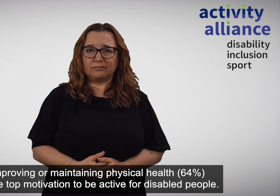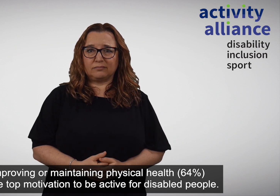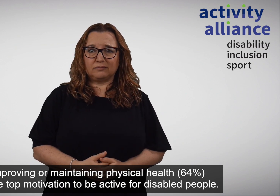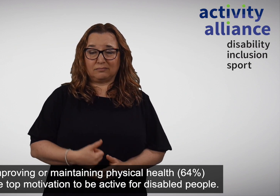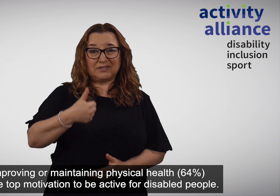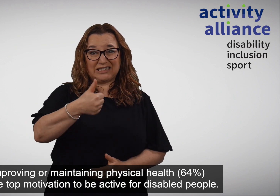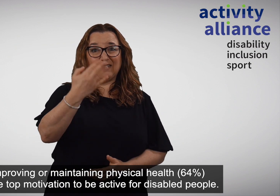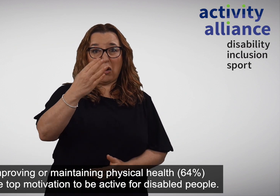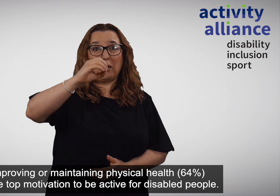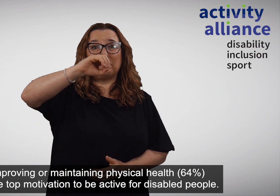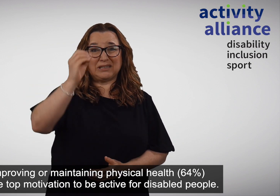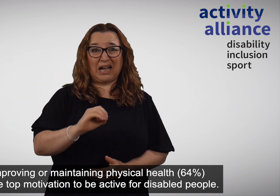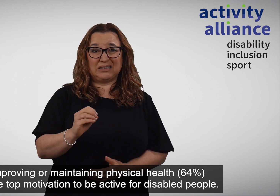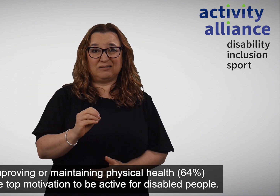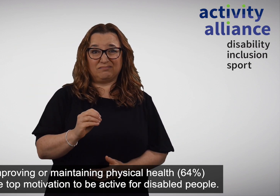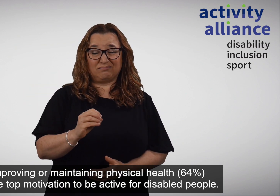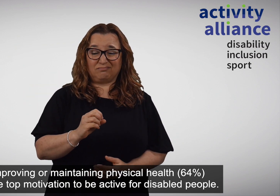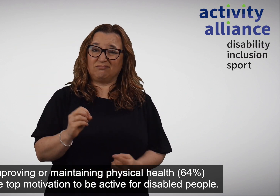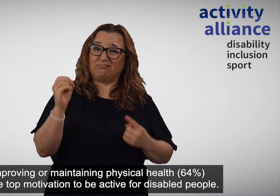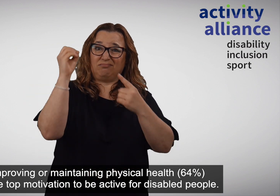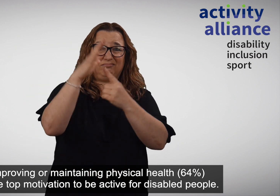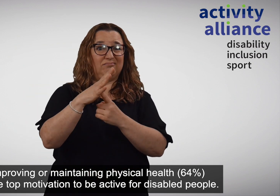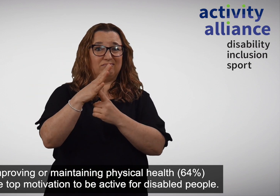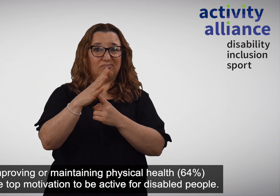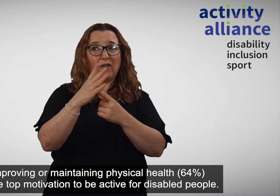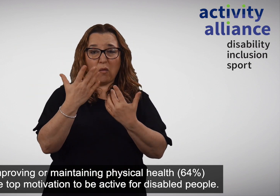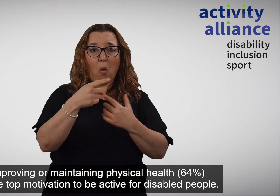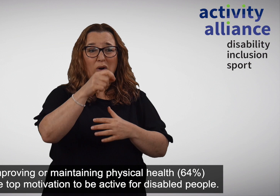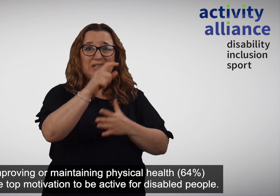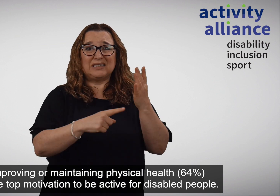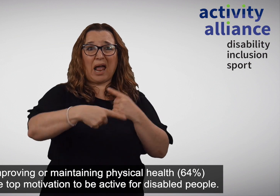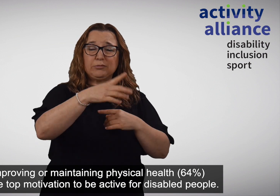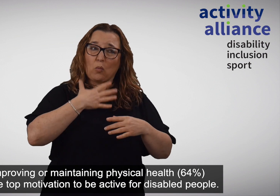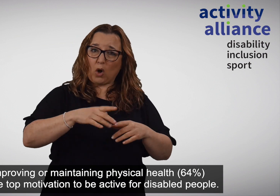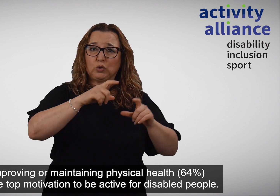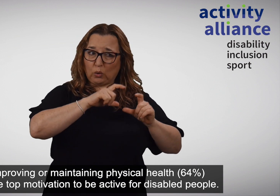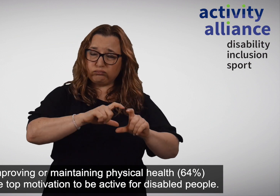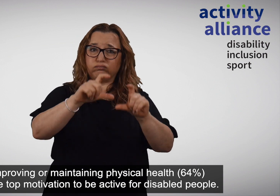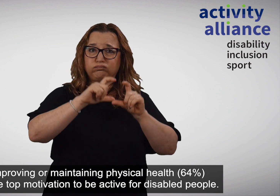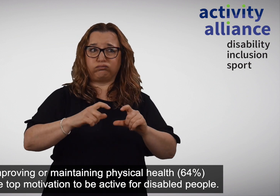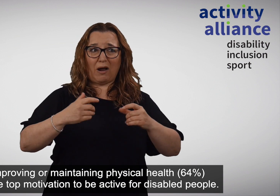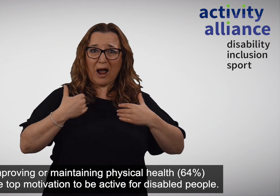64%, is the top motivation to be active for disabled people.